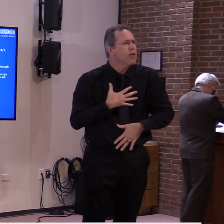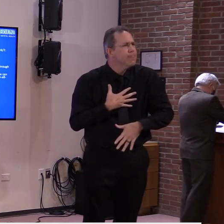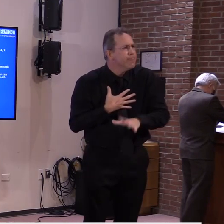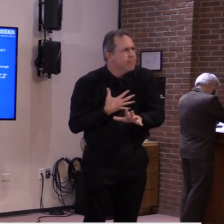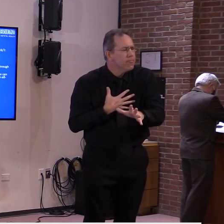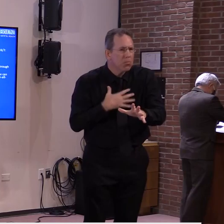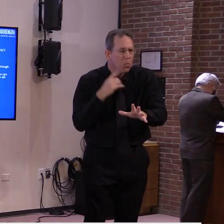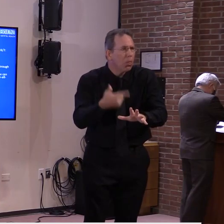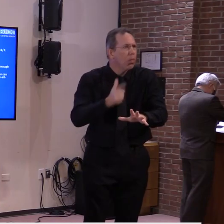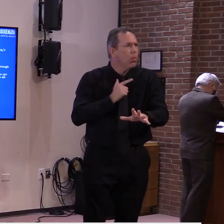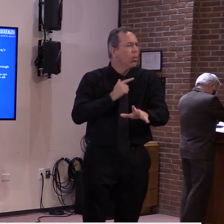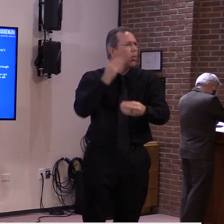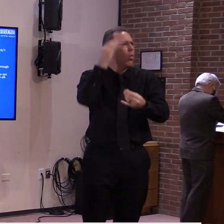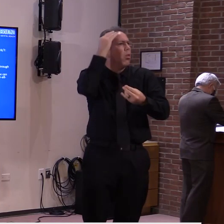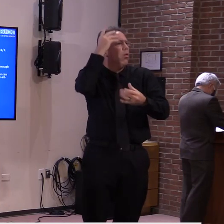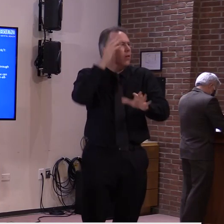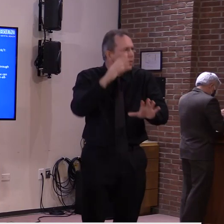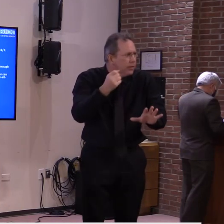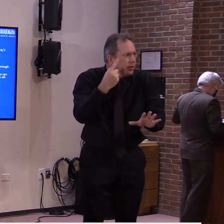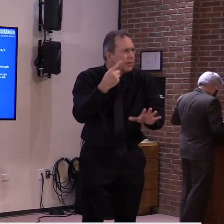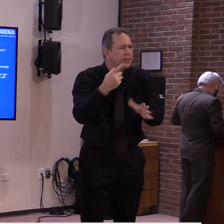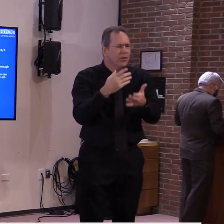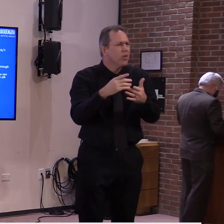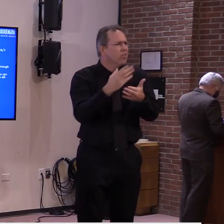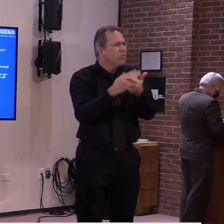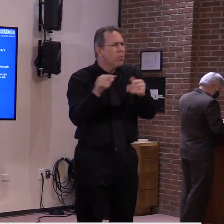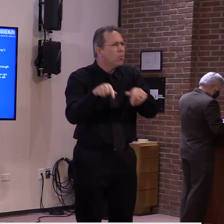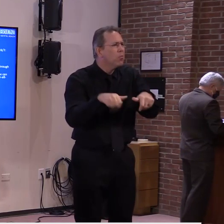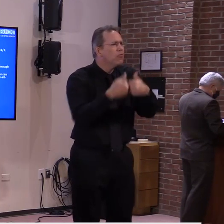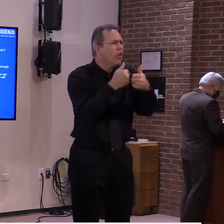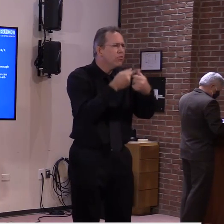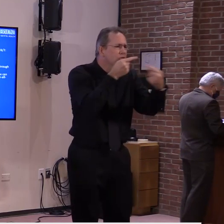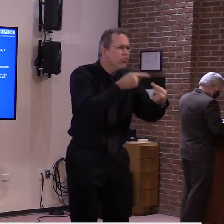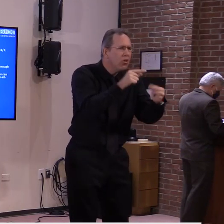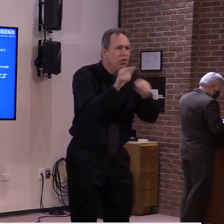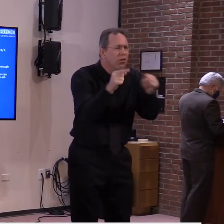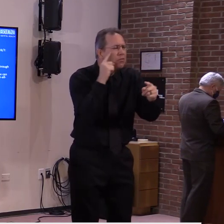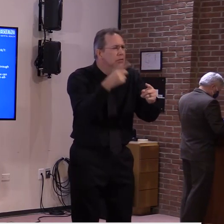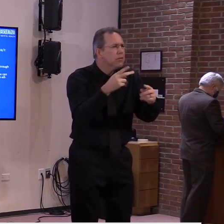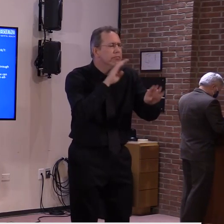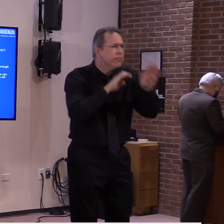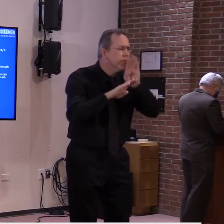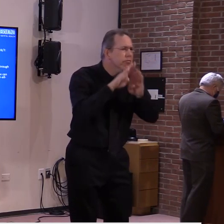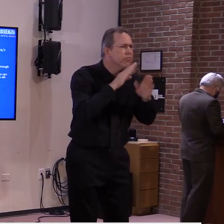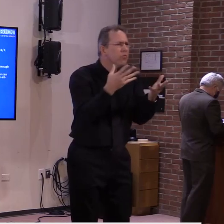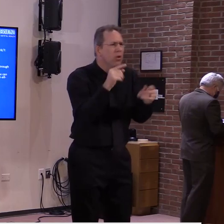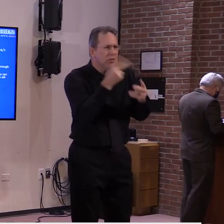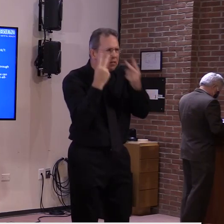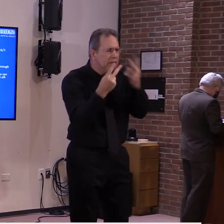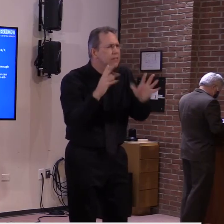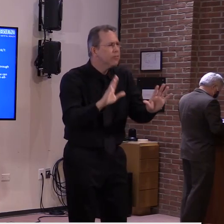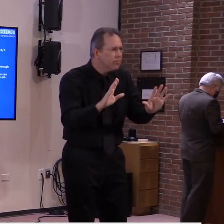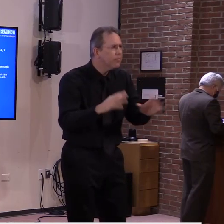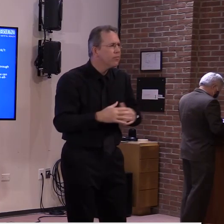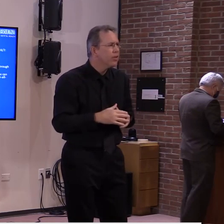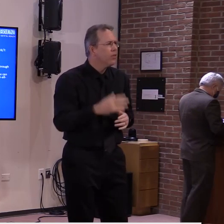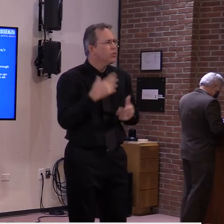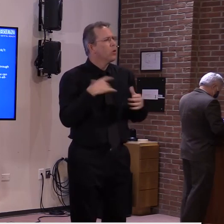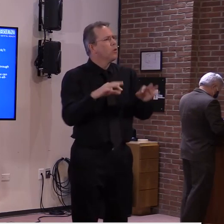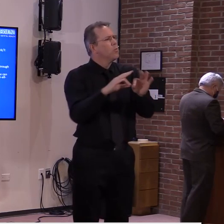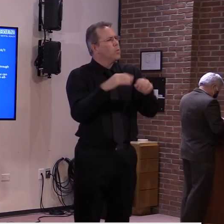meet the challenges and to keep each other safe. As Vermonters, we take pride in our strength and resilience, but